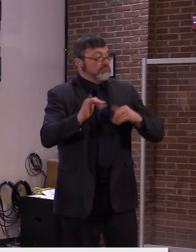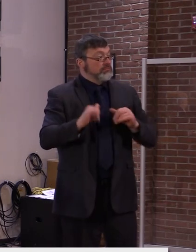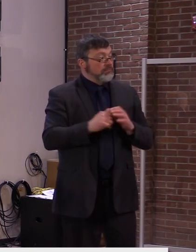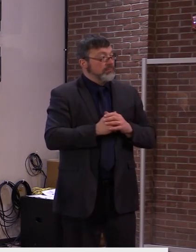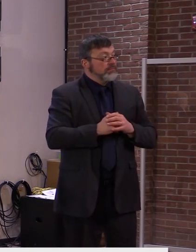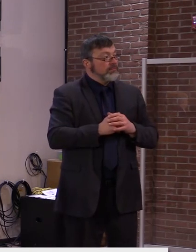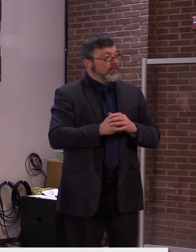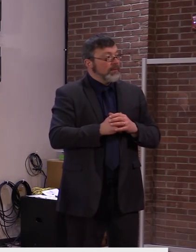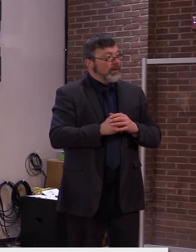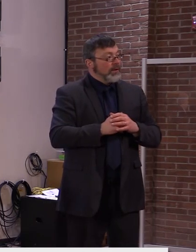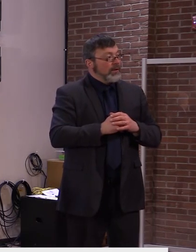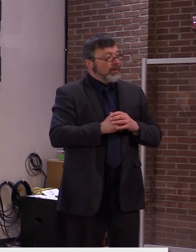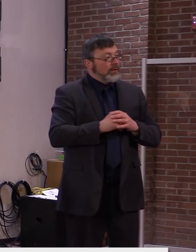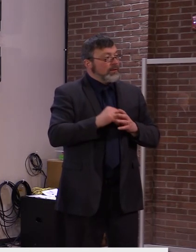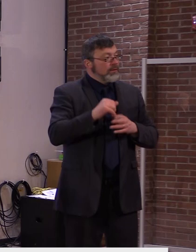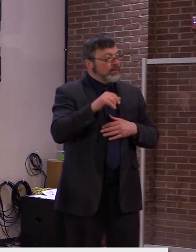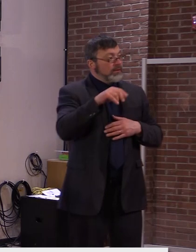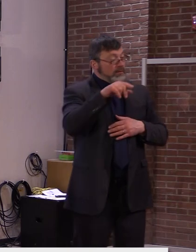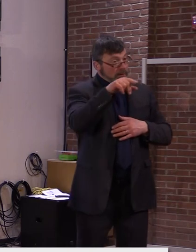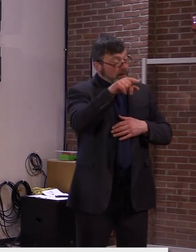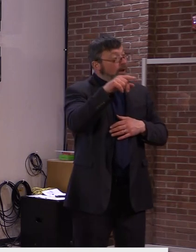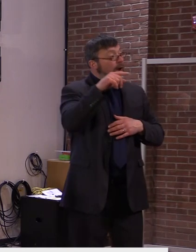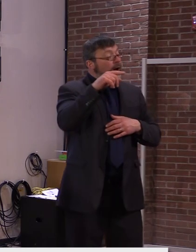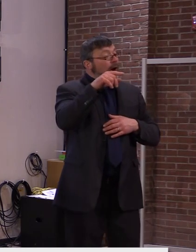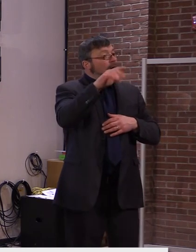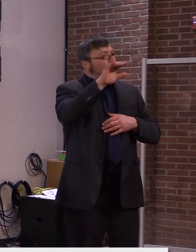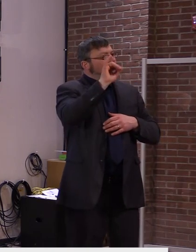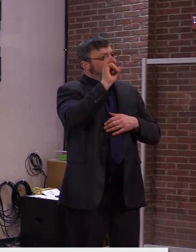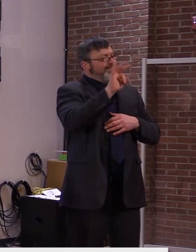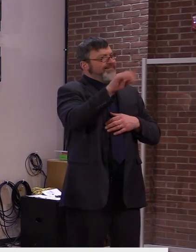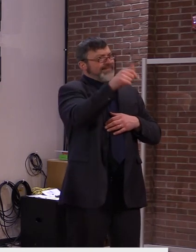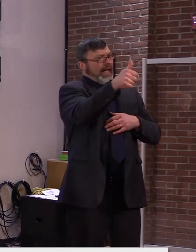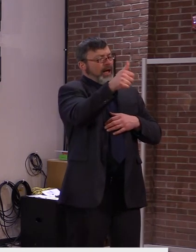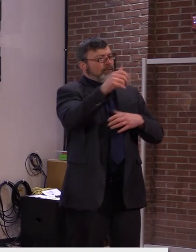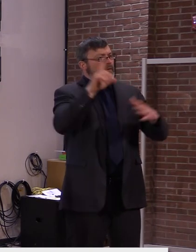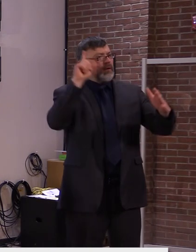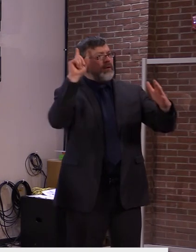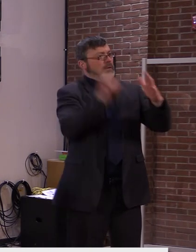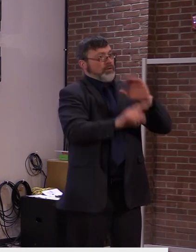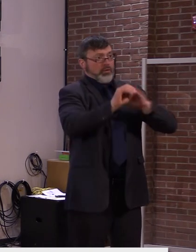to be eligible with the 70 and above age group.